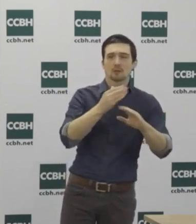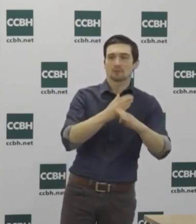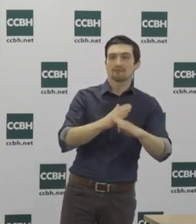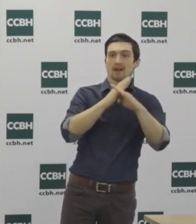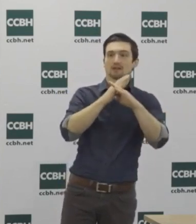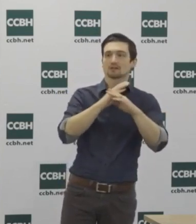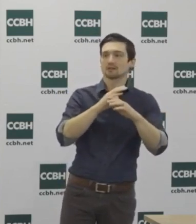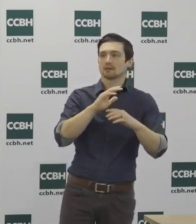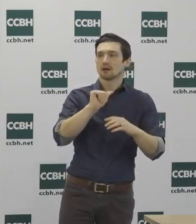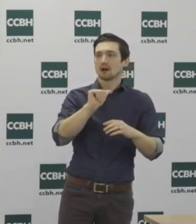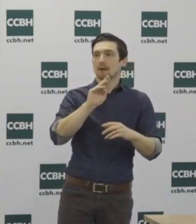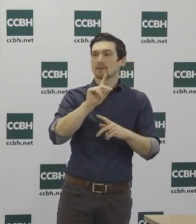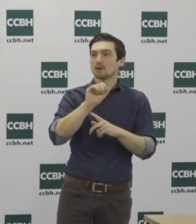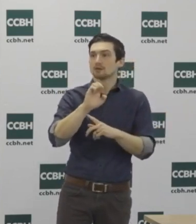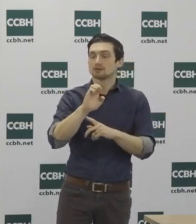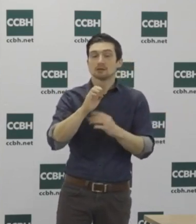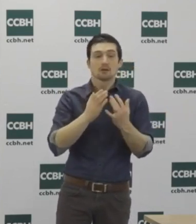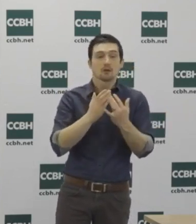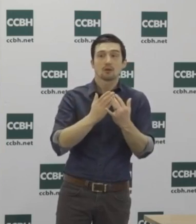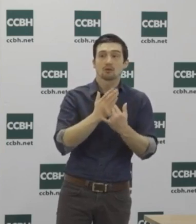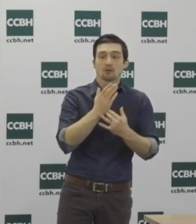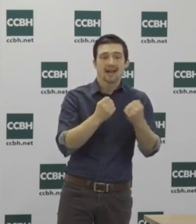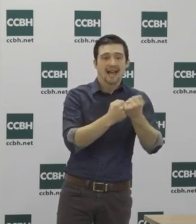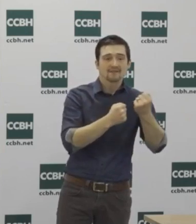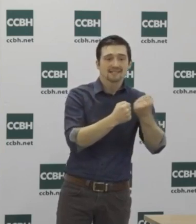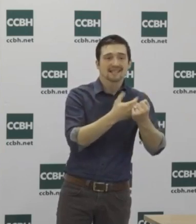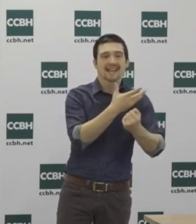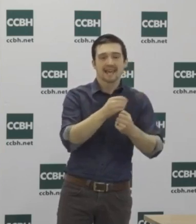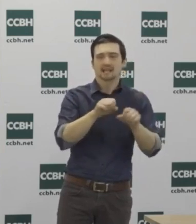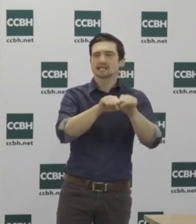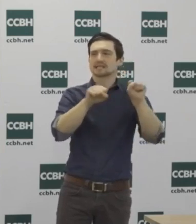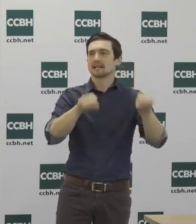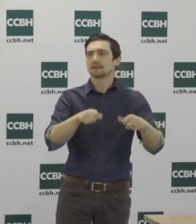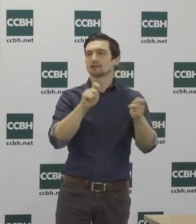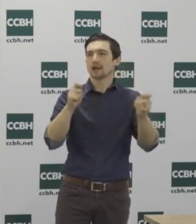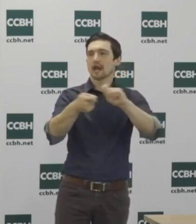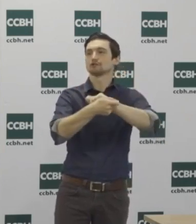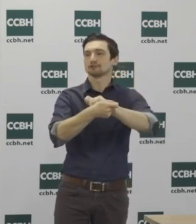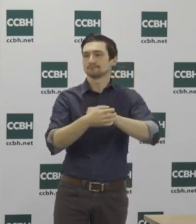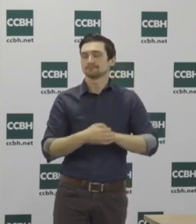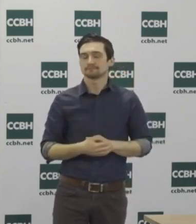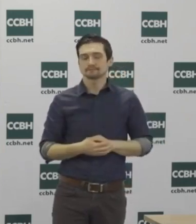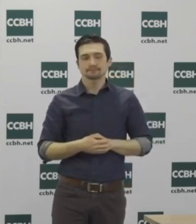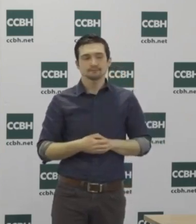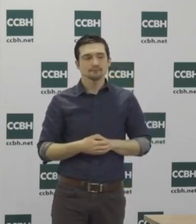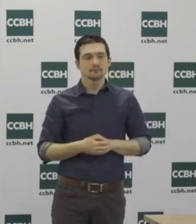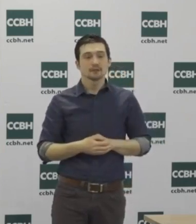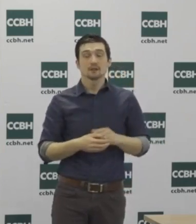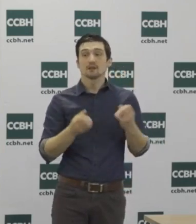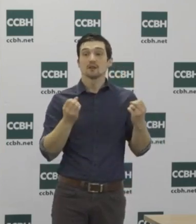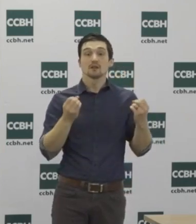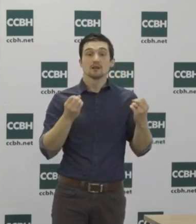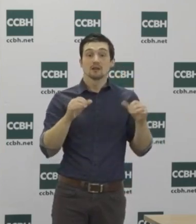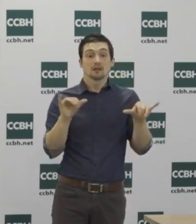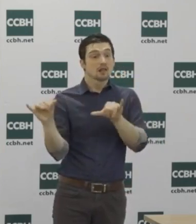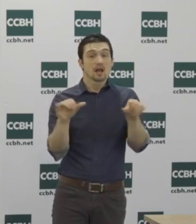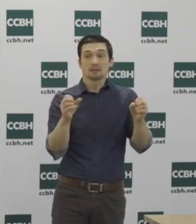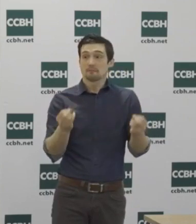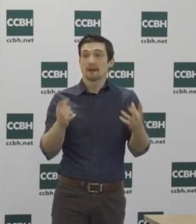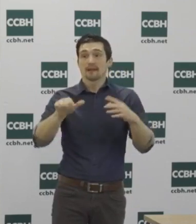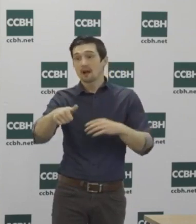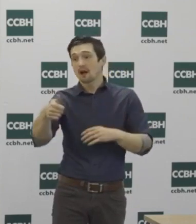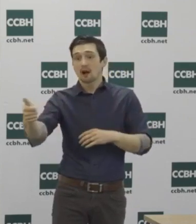education, advocacy, and systemic change. Like many organizations providing such valuable and